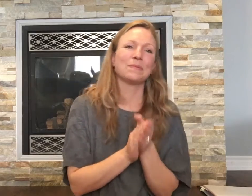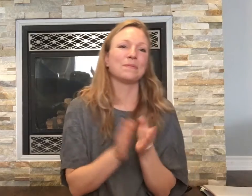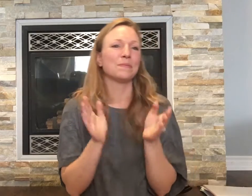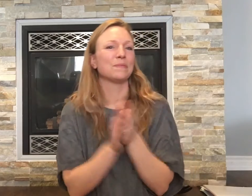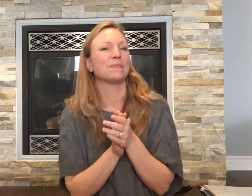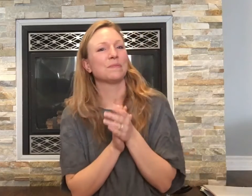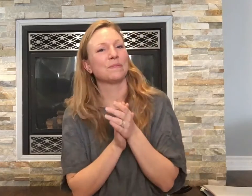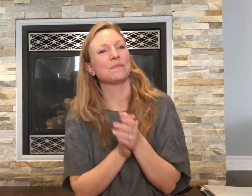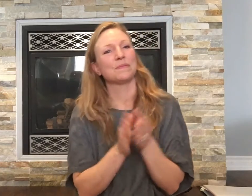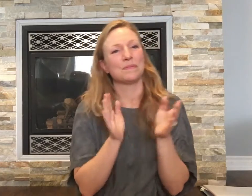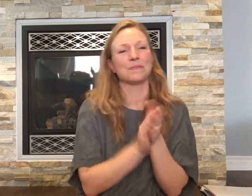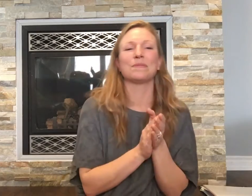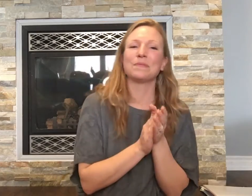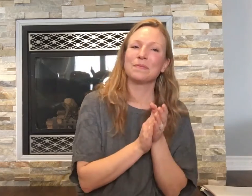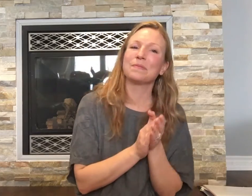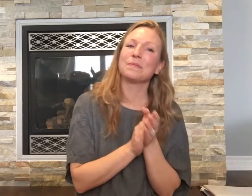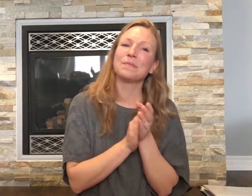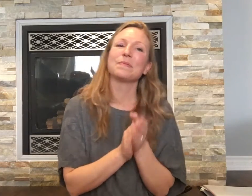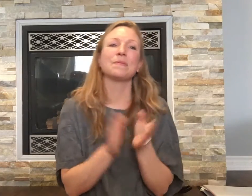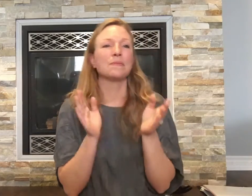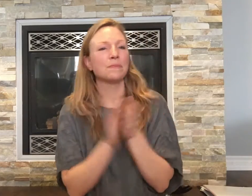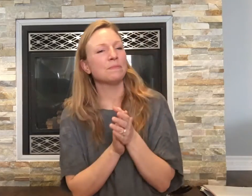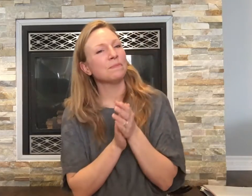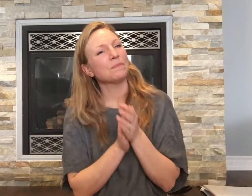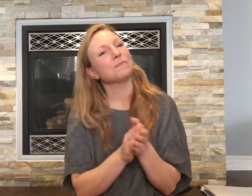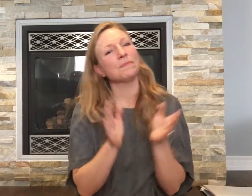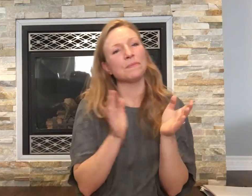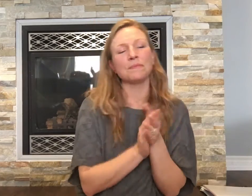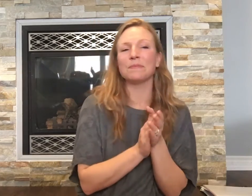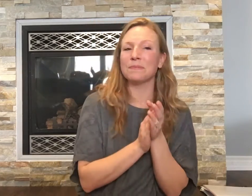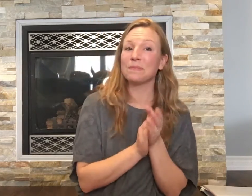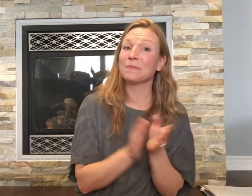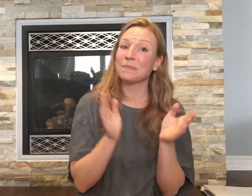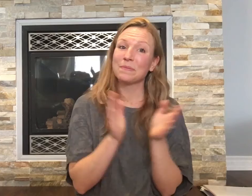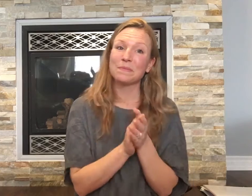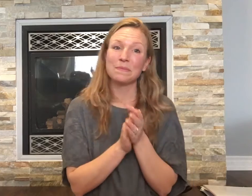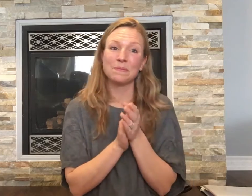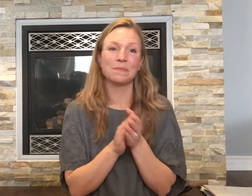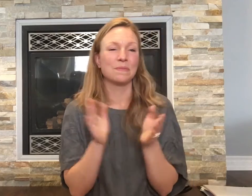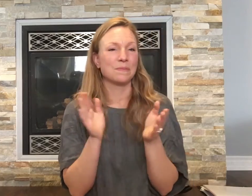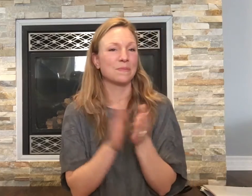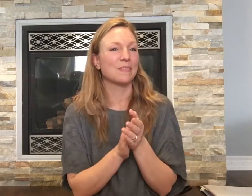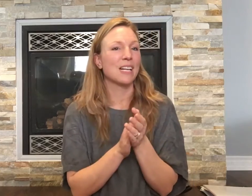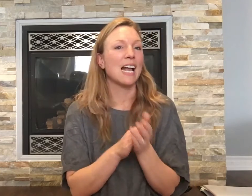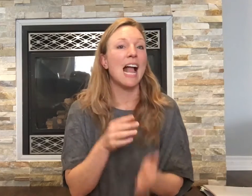Everybody celebrate. Clap your hands. Clap your hands.